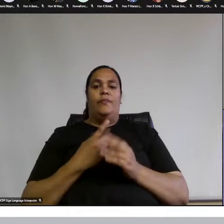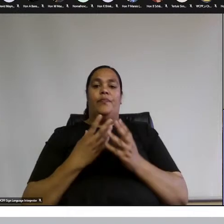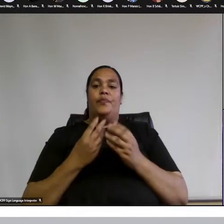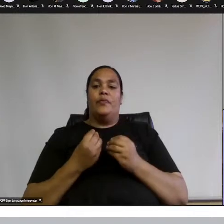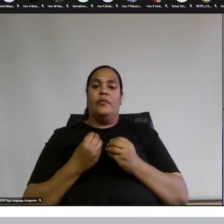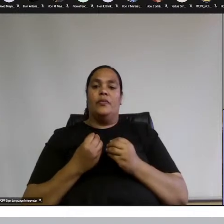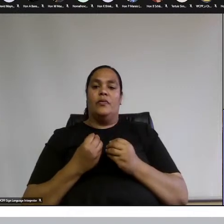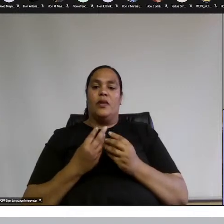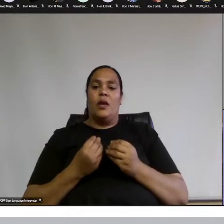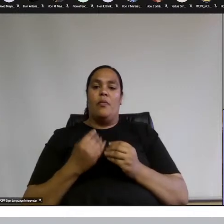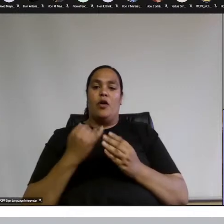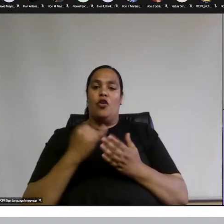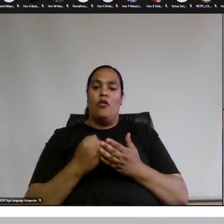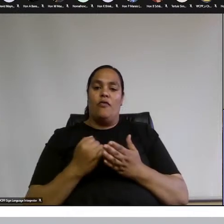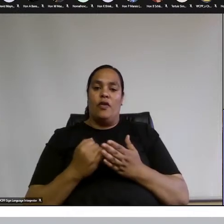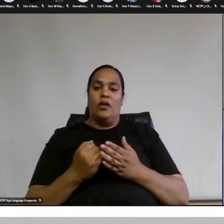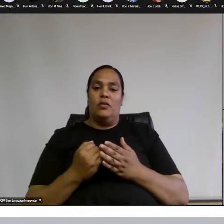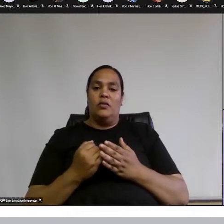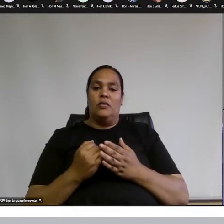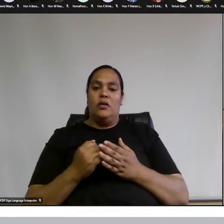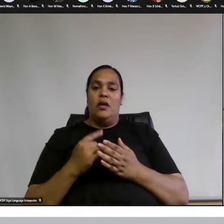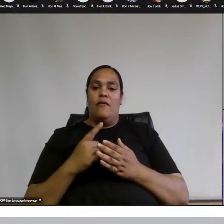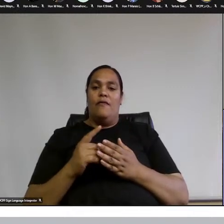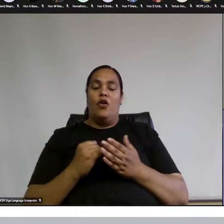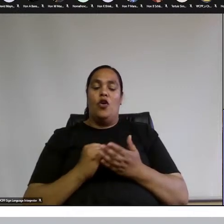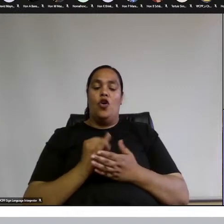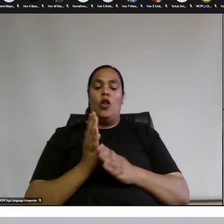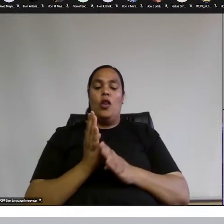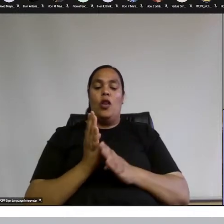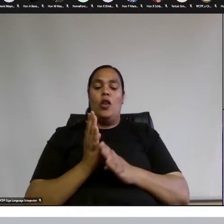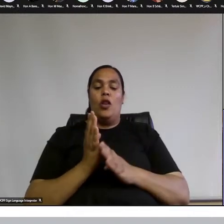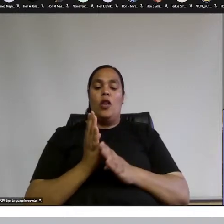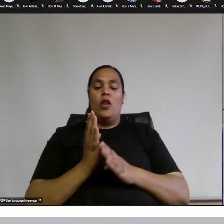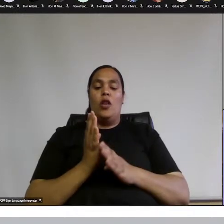are still confirmed as per the earlier